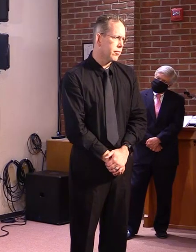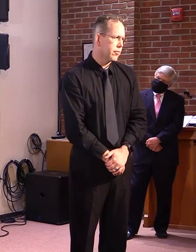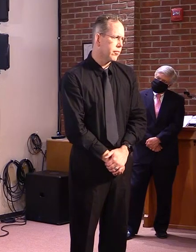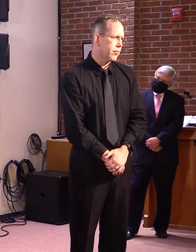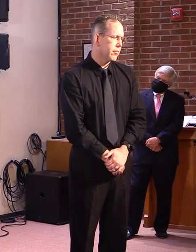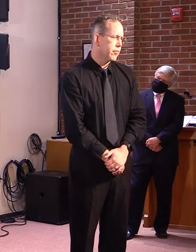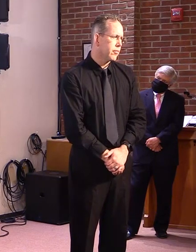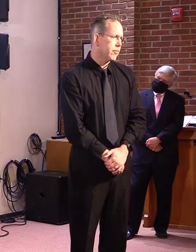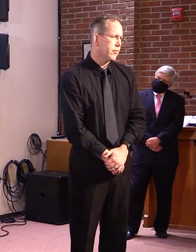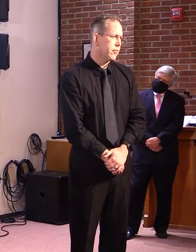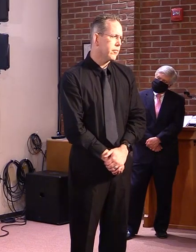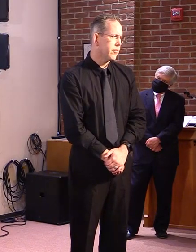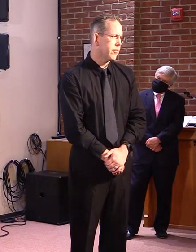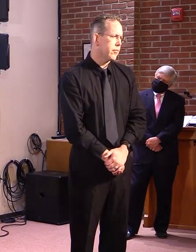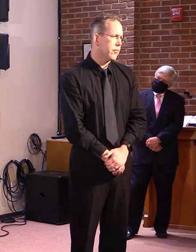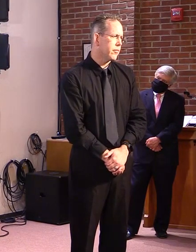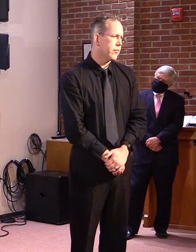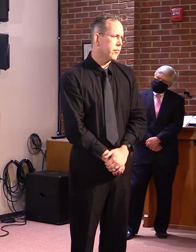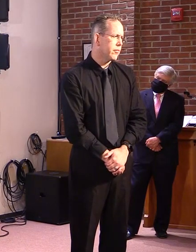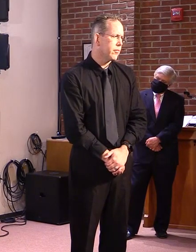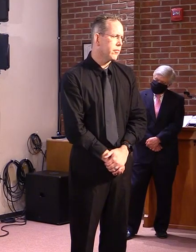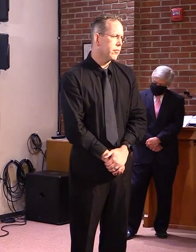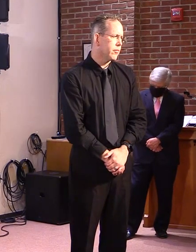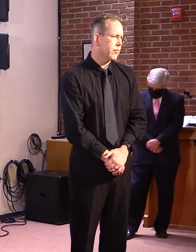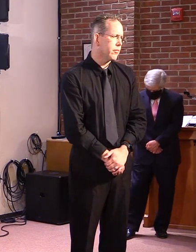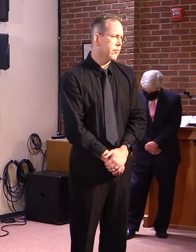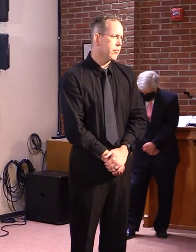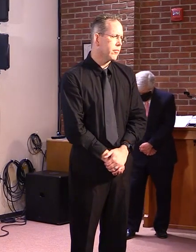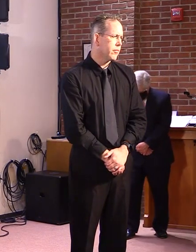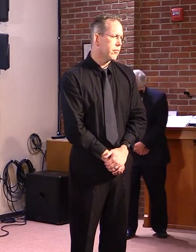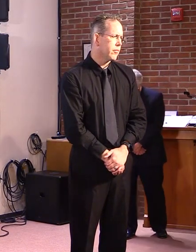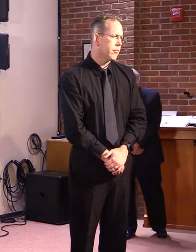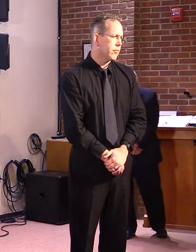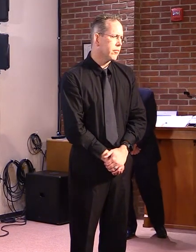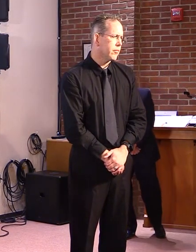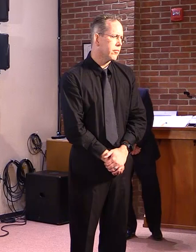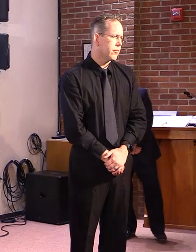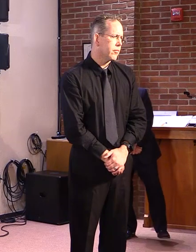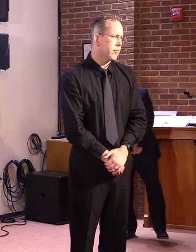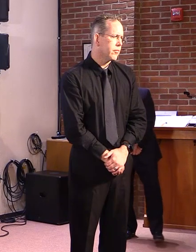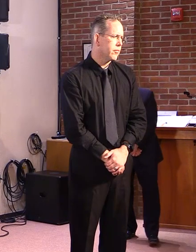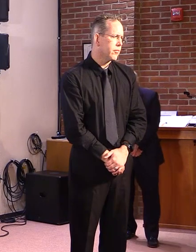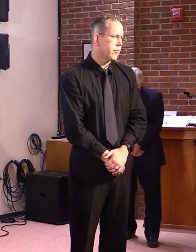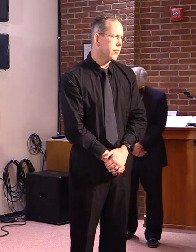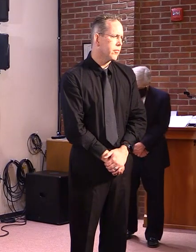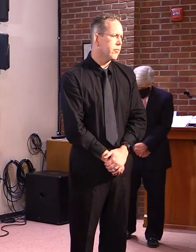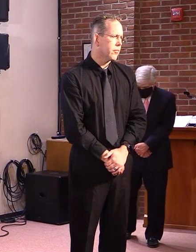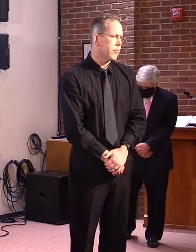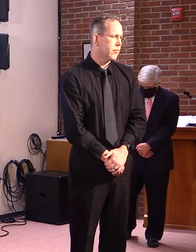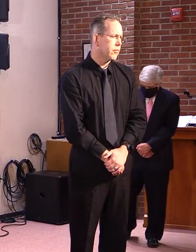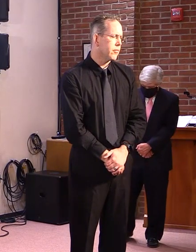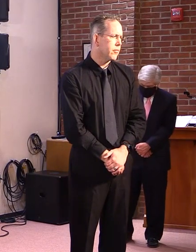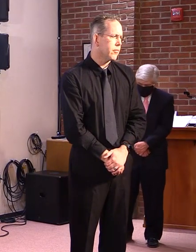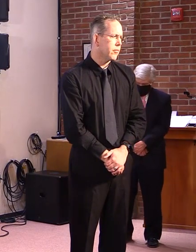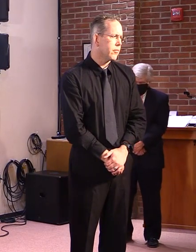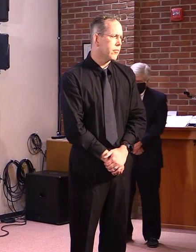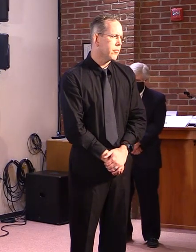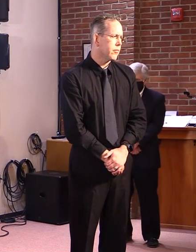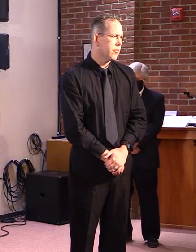more normal activities were put on hold. And I'm wondering whether there's any sense at this